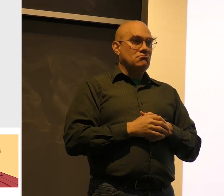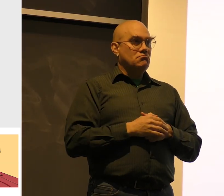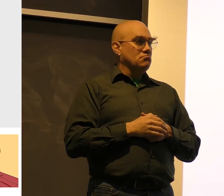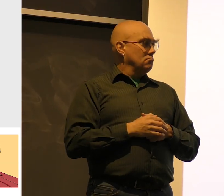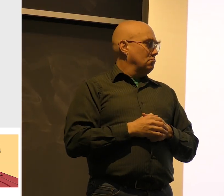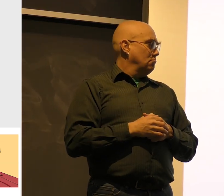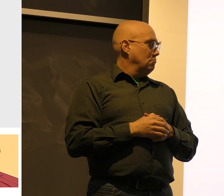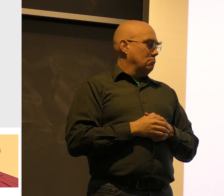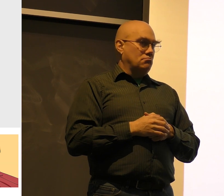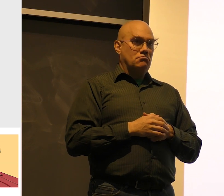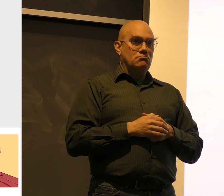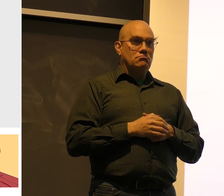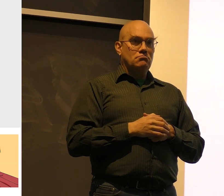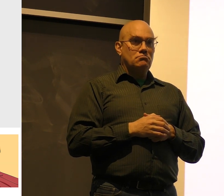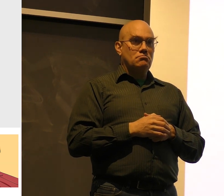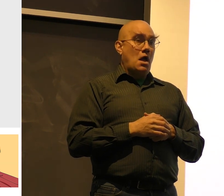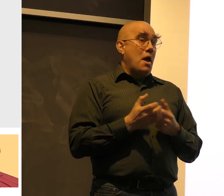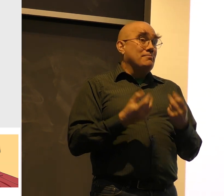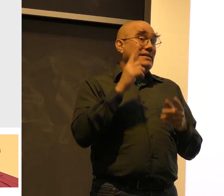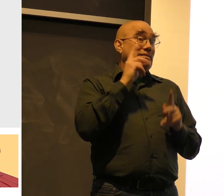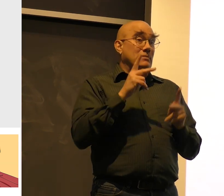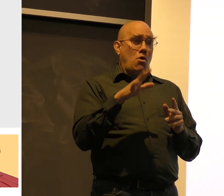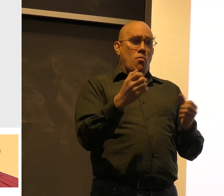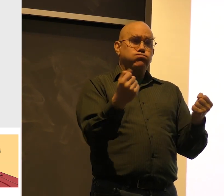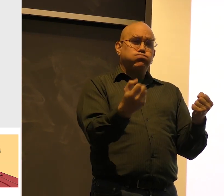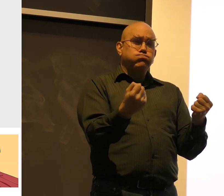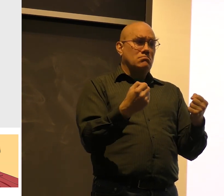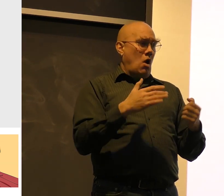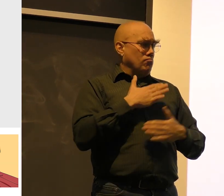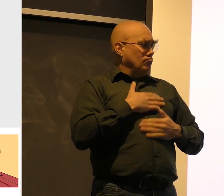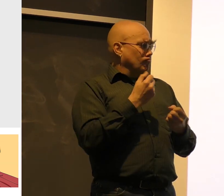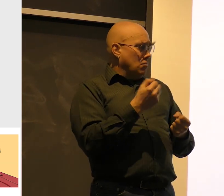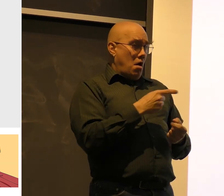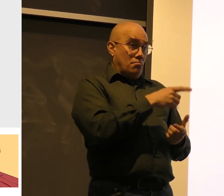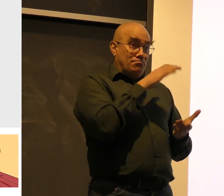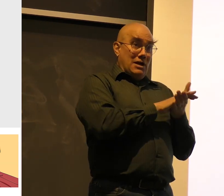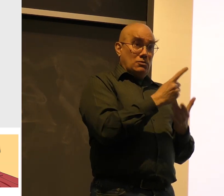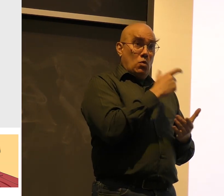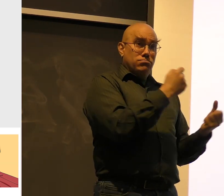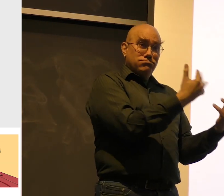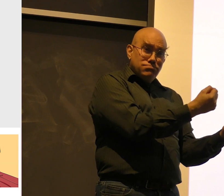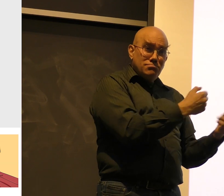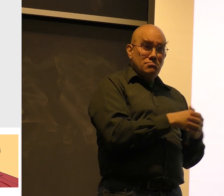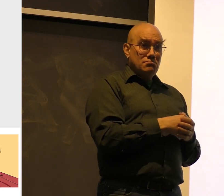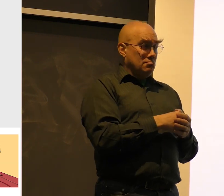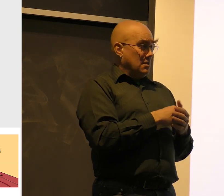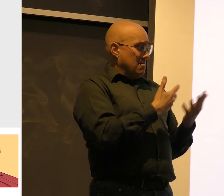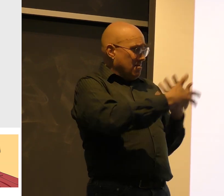and the only cultural experience, many deaf people are fluent, they like using sign language, they might marry somebody